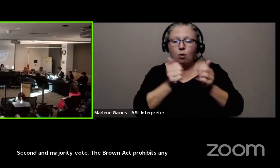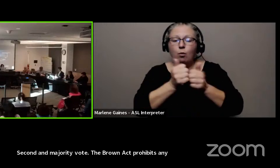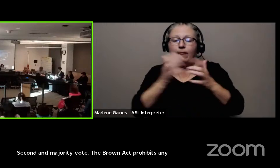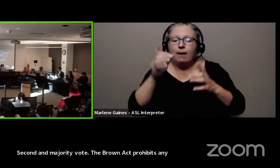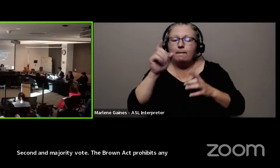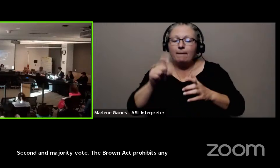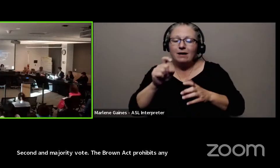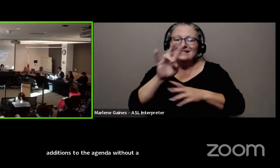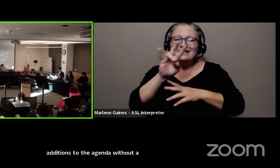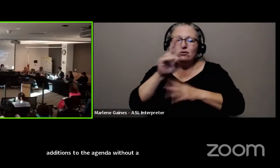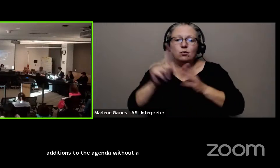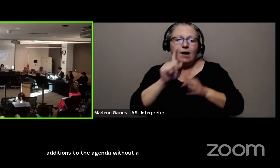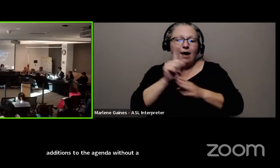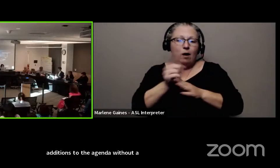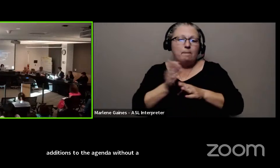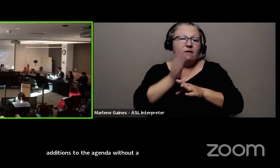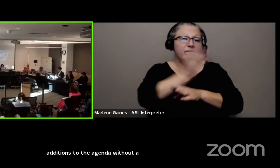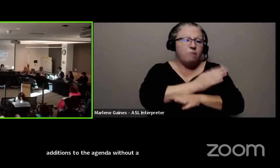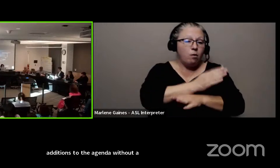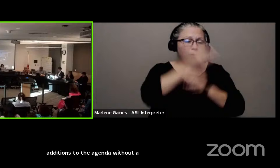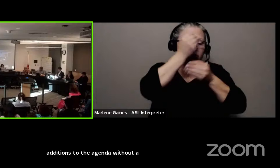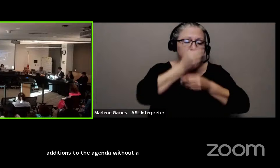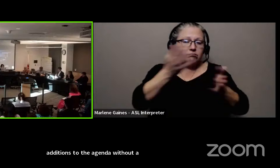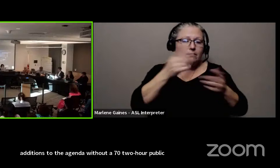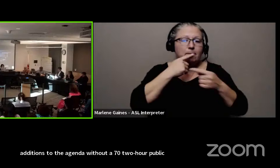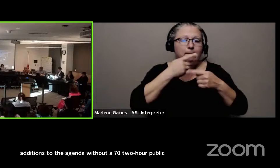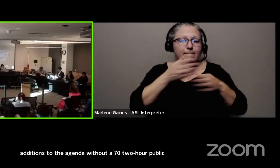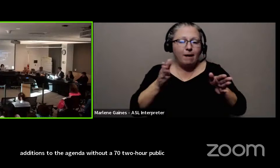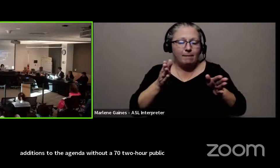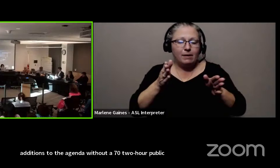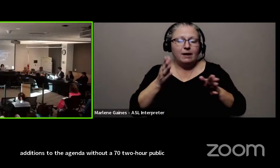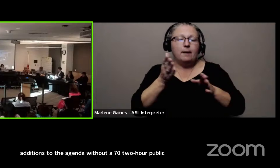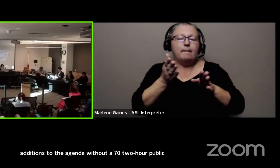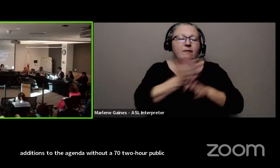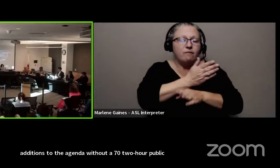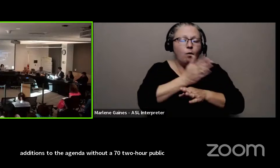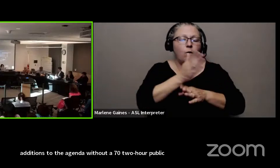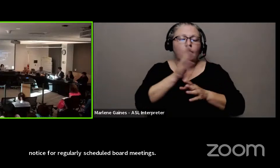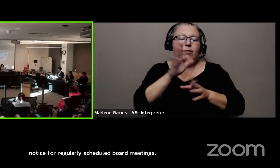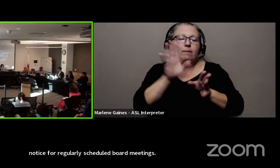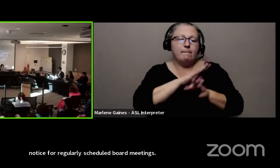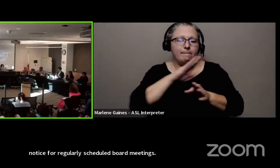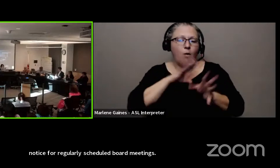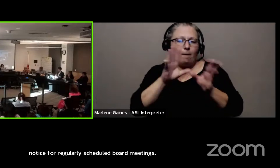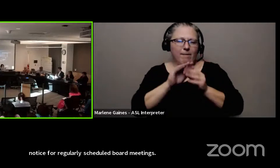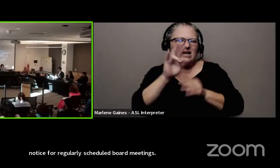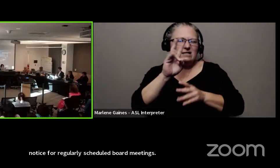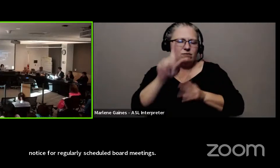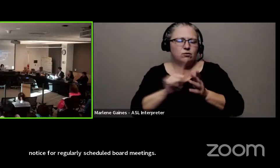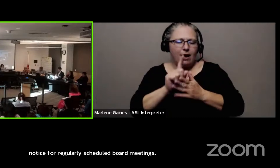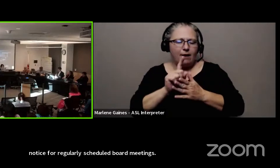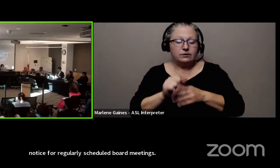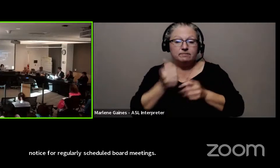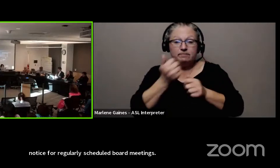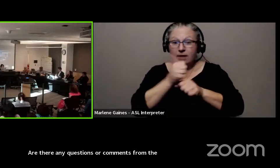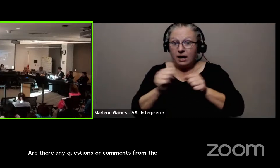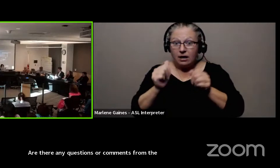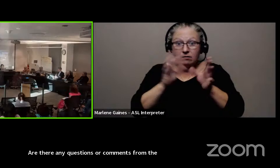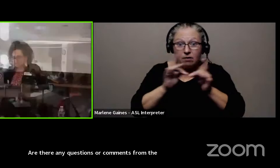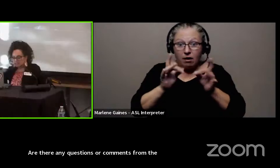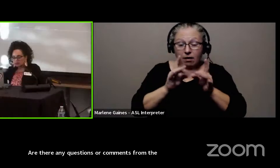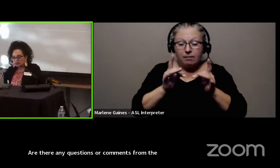72-hour public notice for regularly scheduled board meetings. Are there any questions or comments from the Board of Trustees